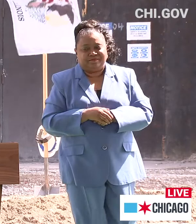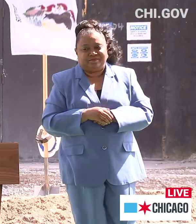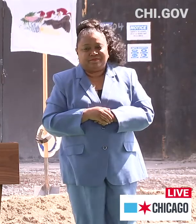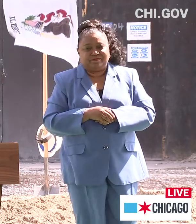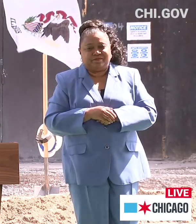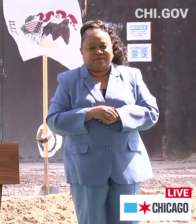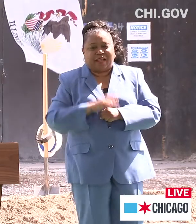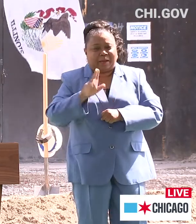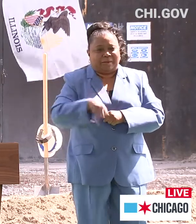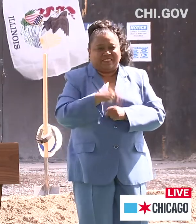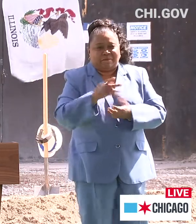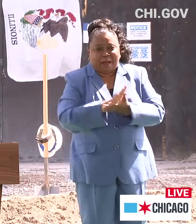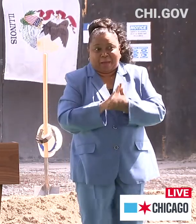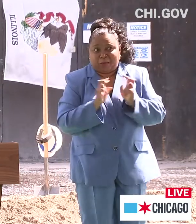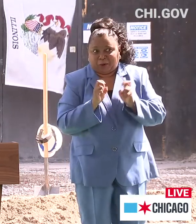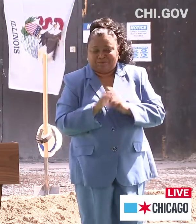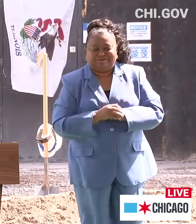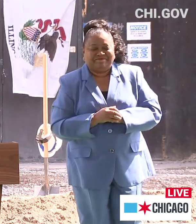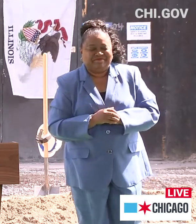You flip my paper.